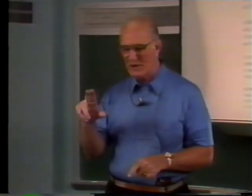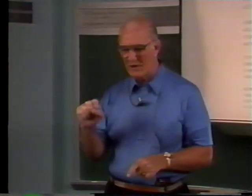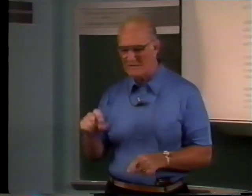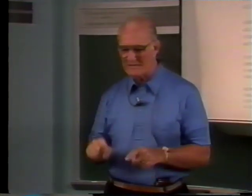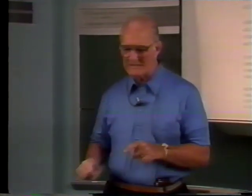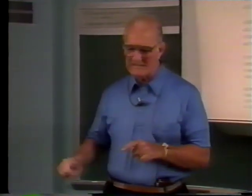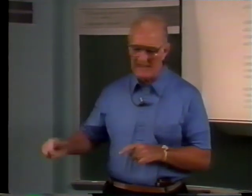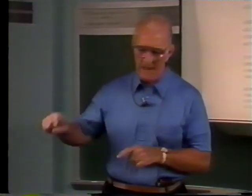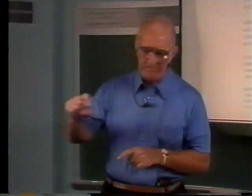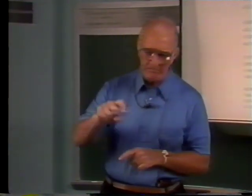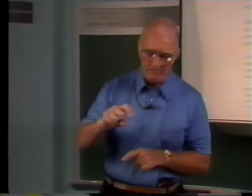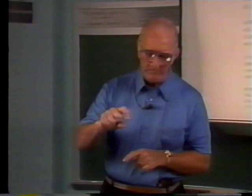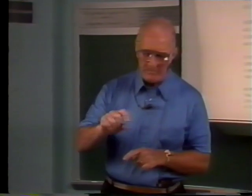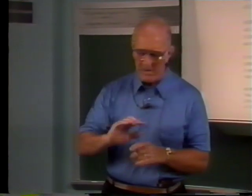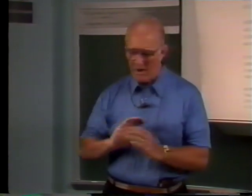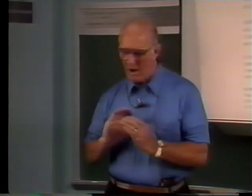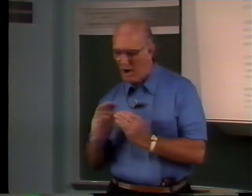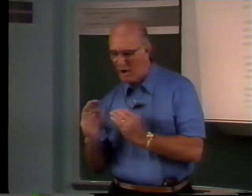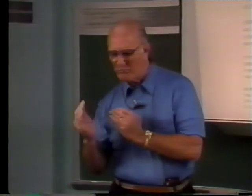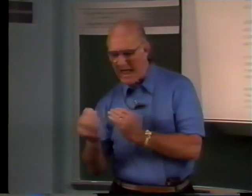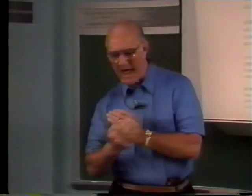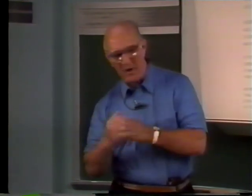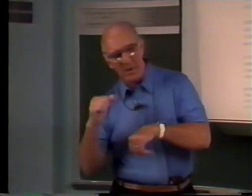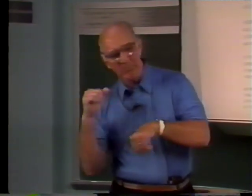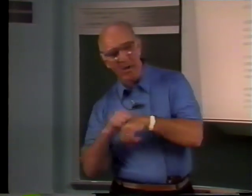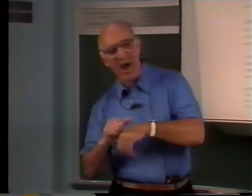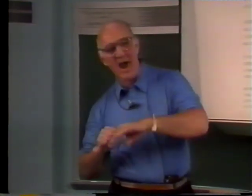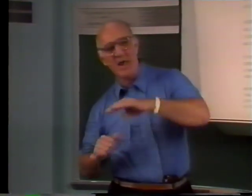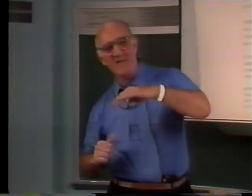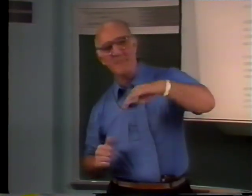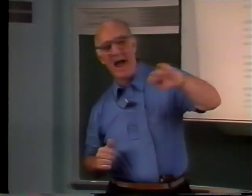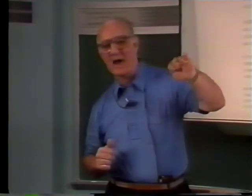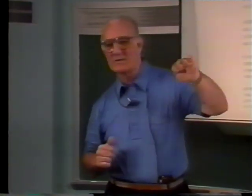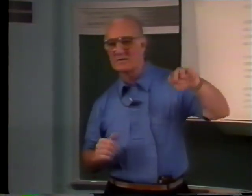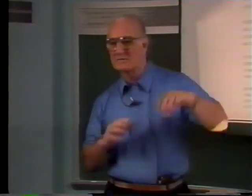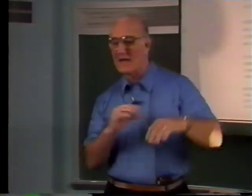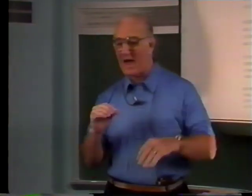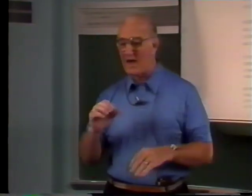dizziest step around a pile of mountains, then